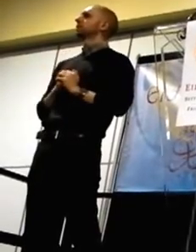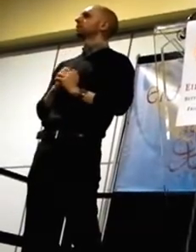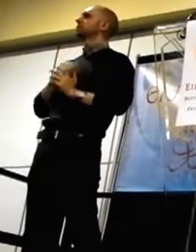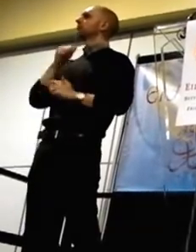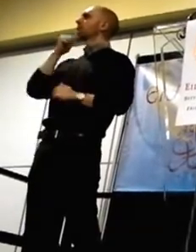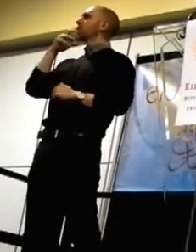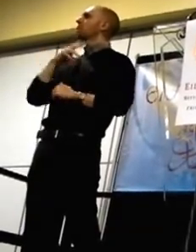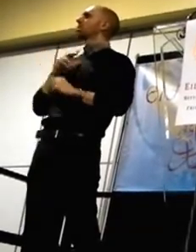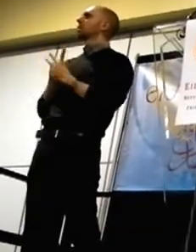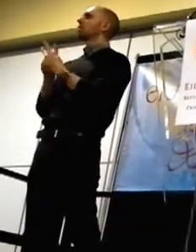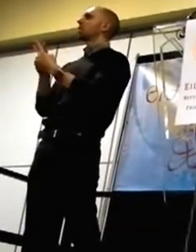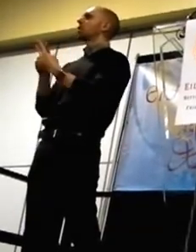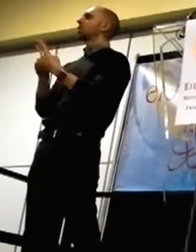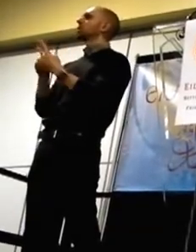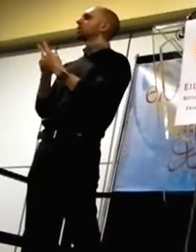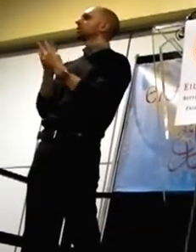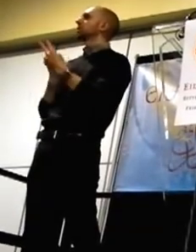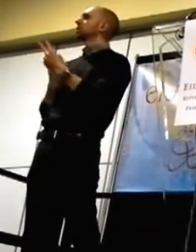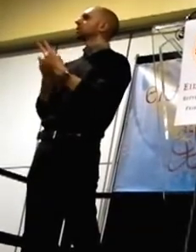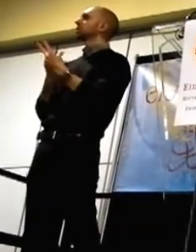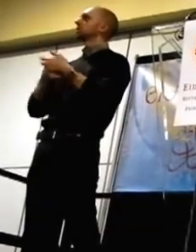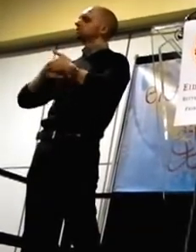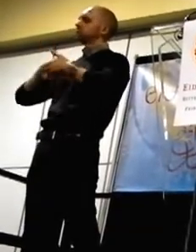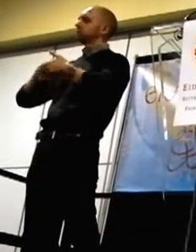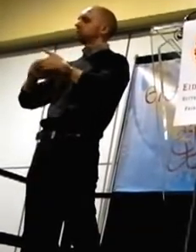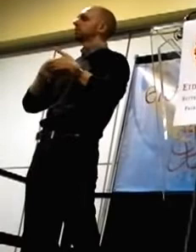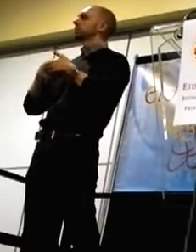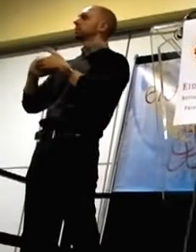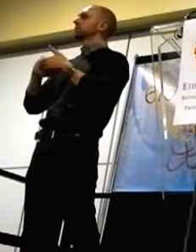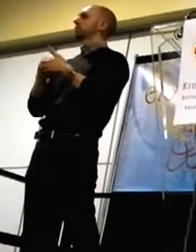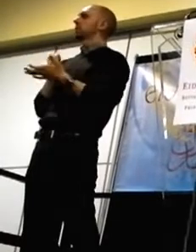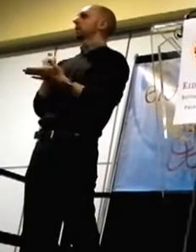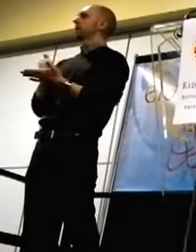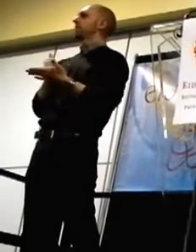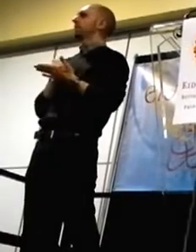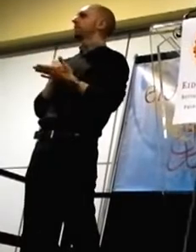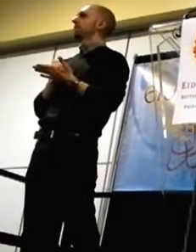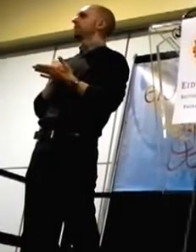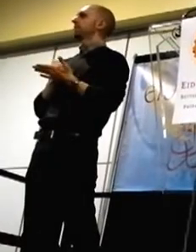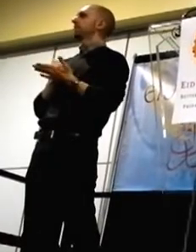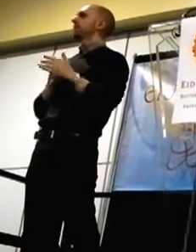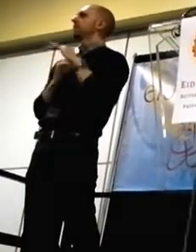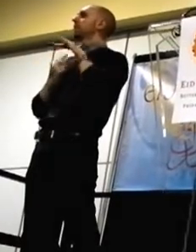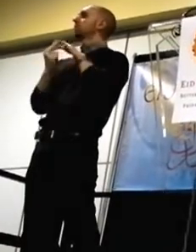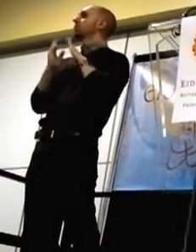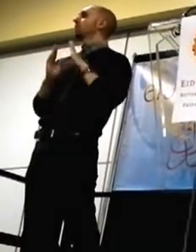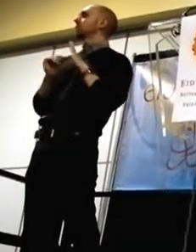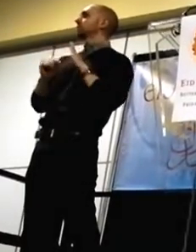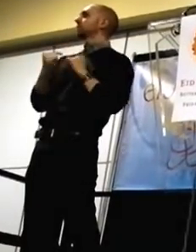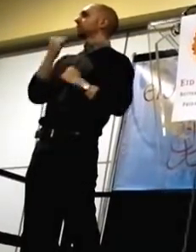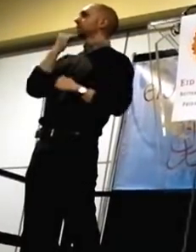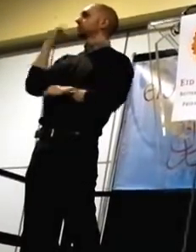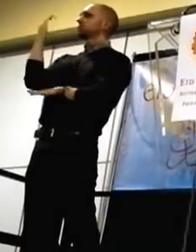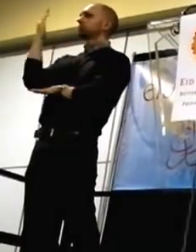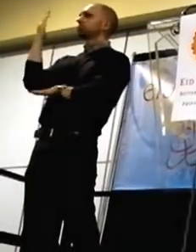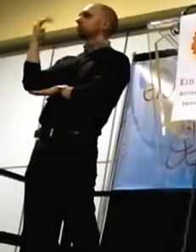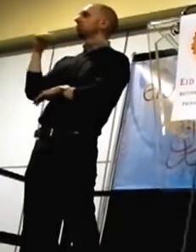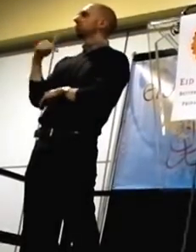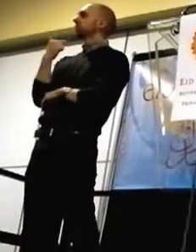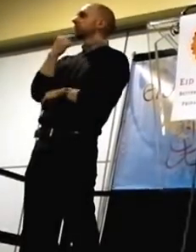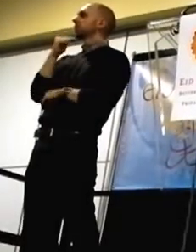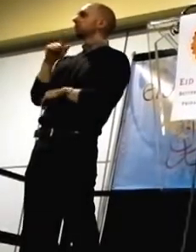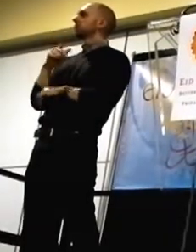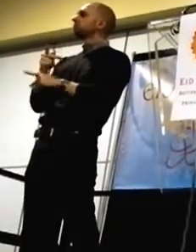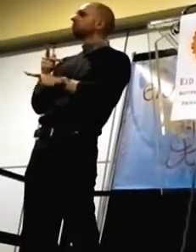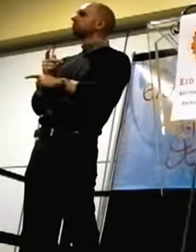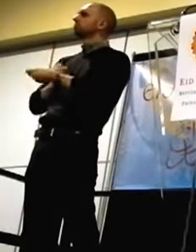your partners and your helpers. Astawsu bin nisa'i khayra. This is what the Prophet sallallahu alayhi wa sallam proclaims, to take